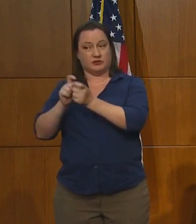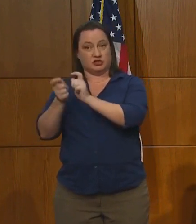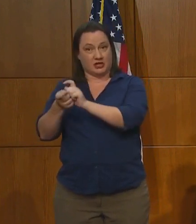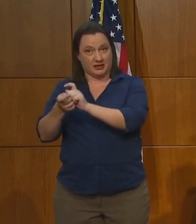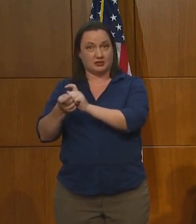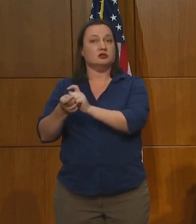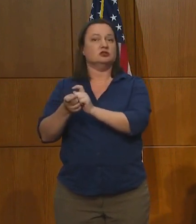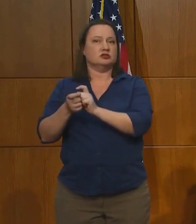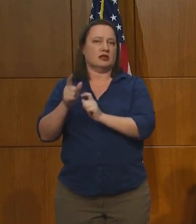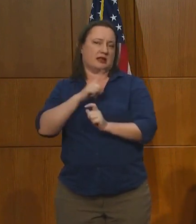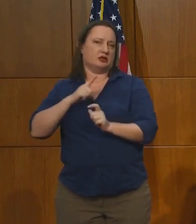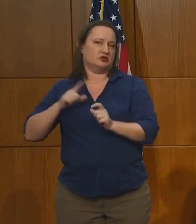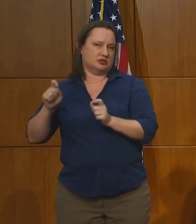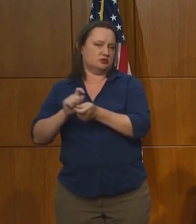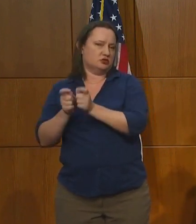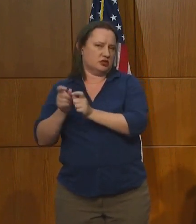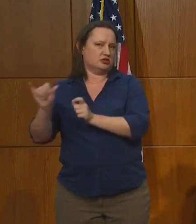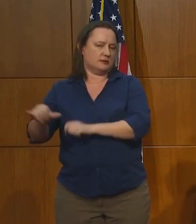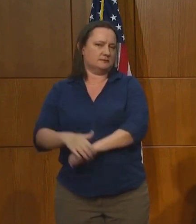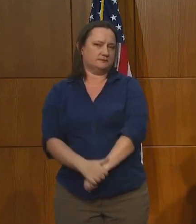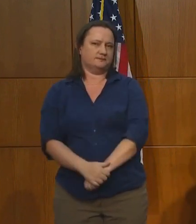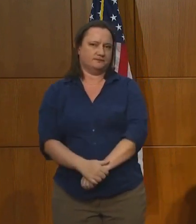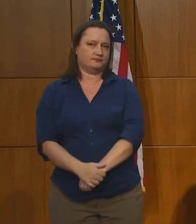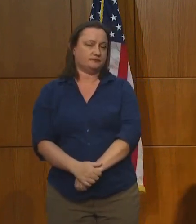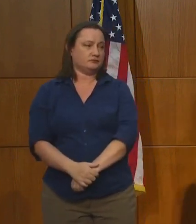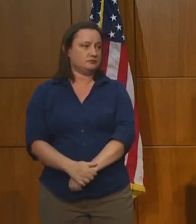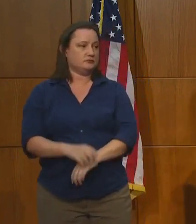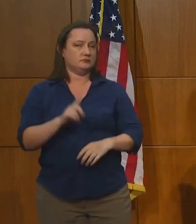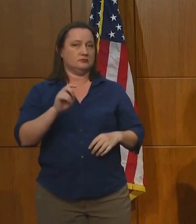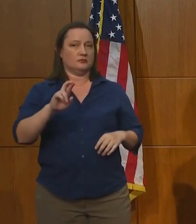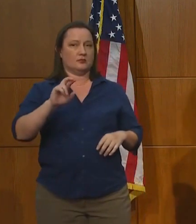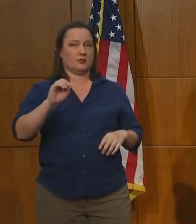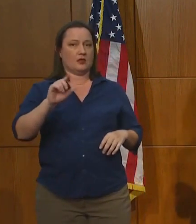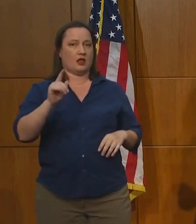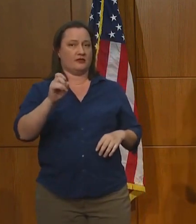by the legislature. Do you want to make any comments?